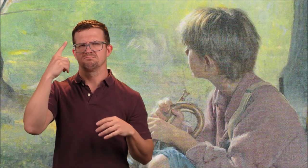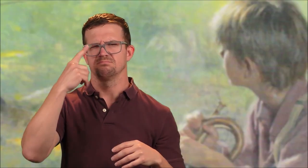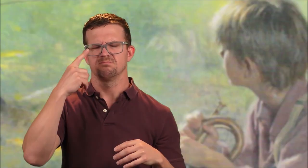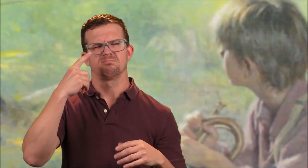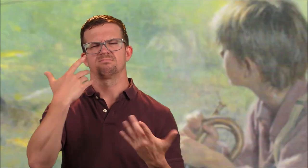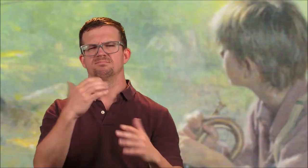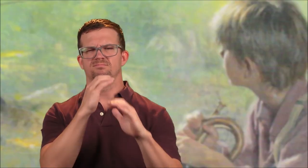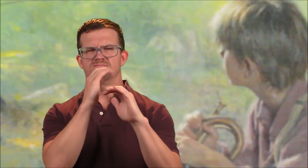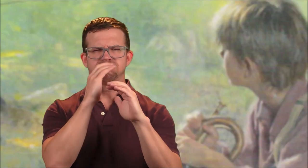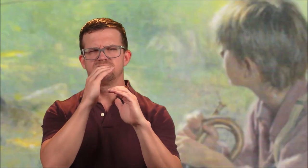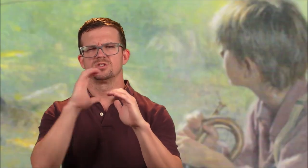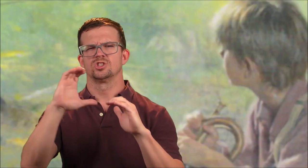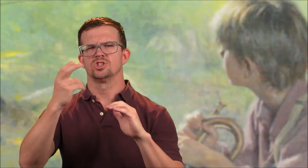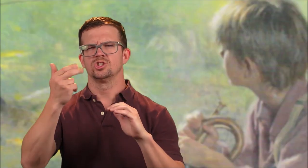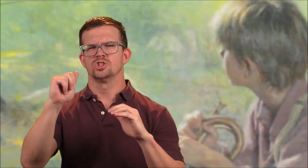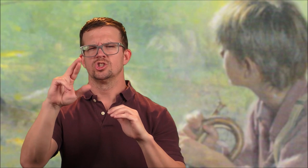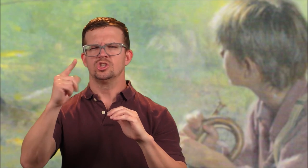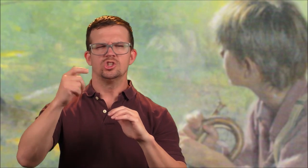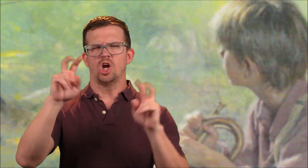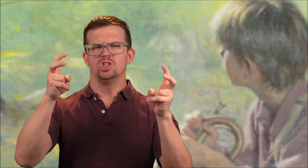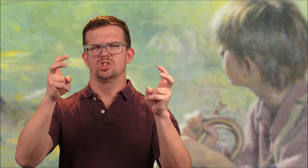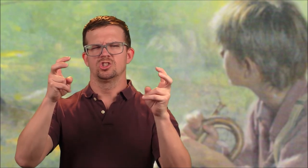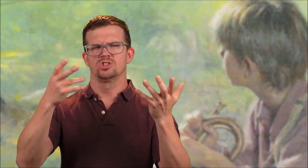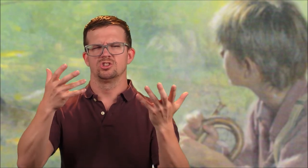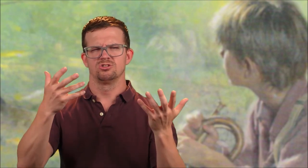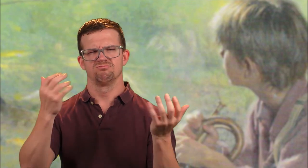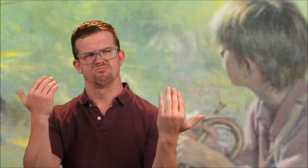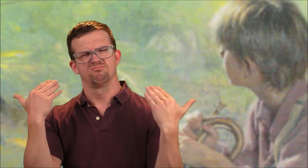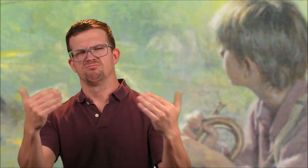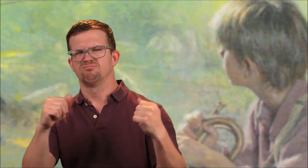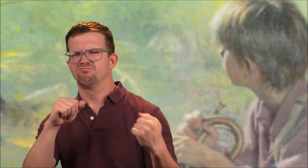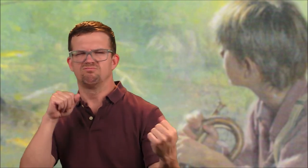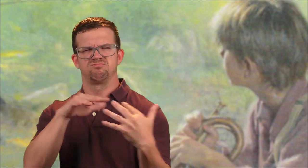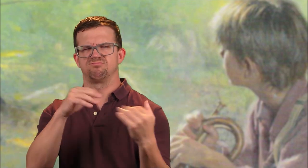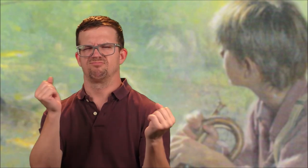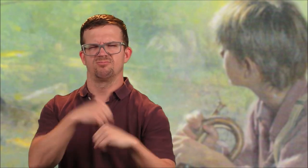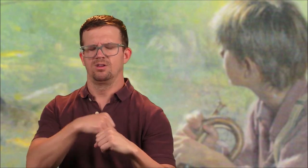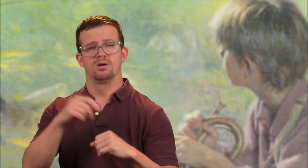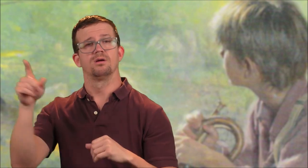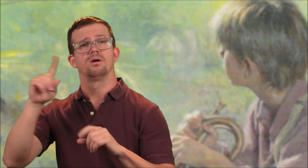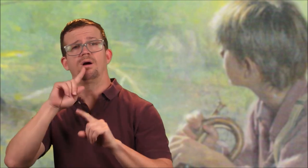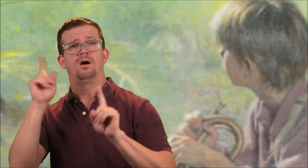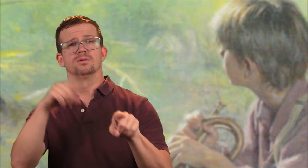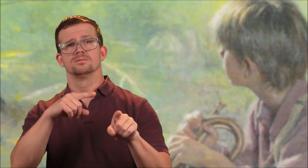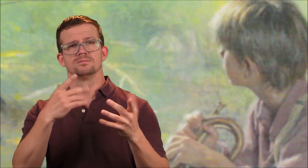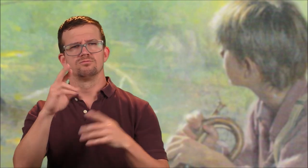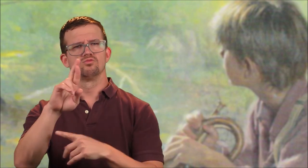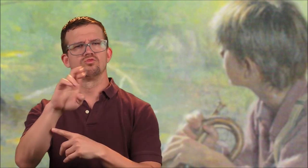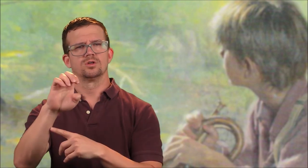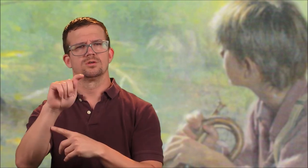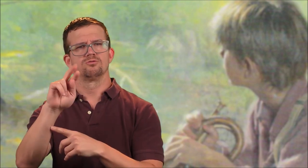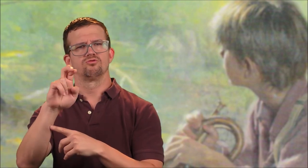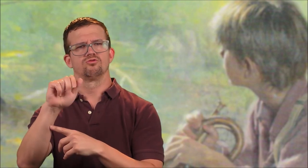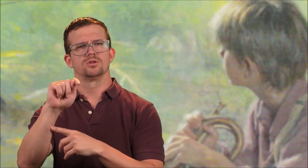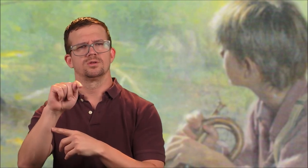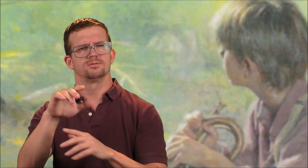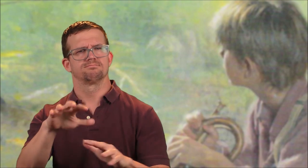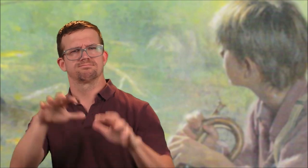Astounded, Gabe stood and blew a full charge, and back came